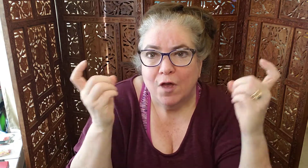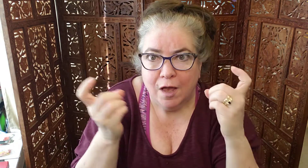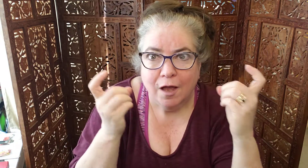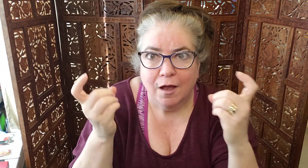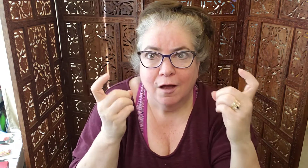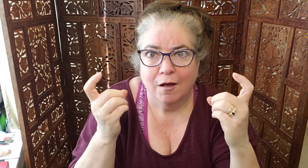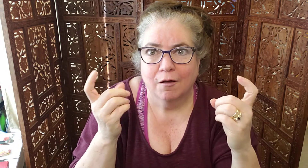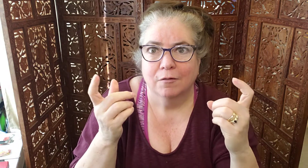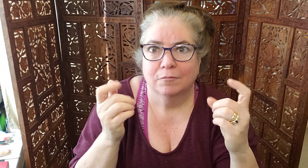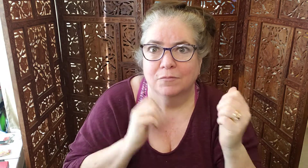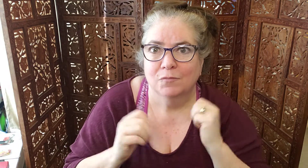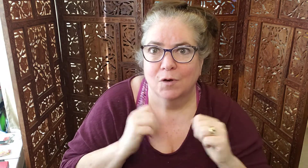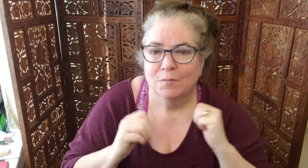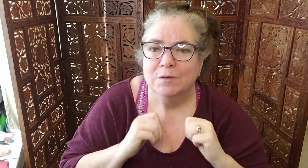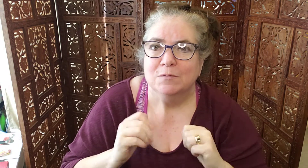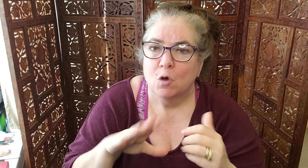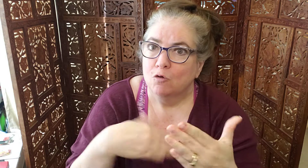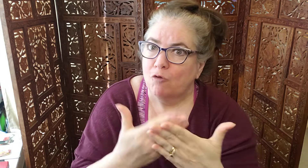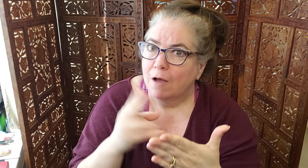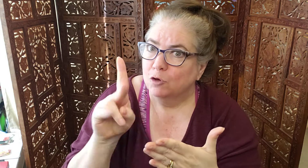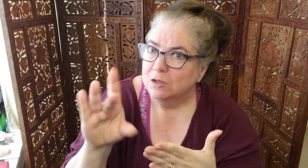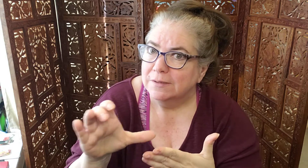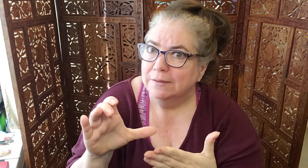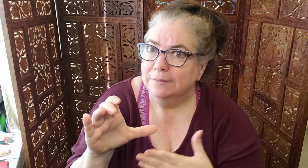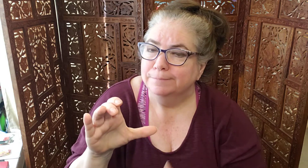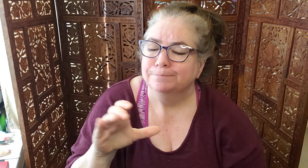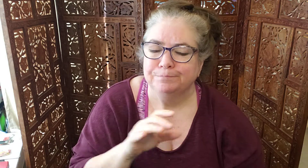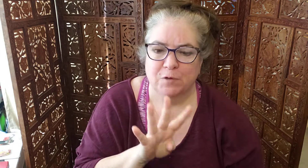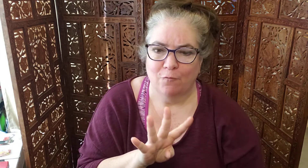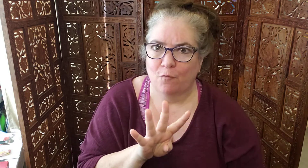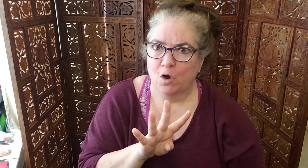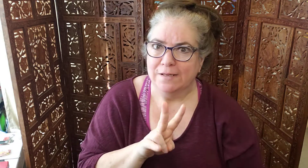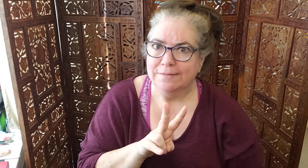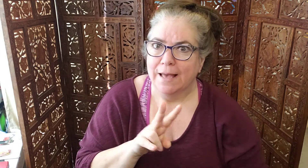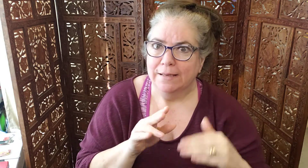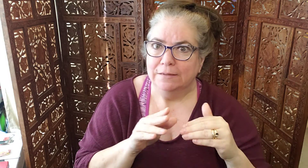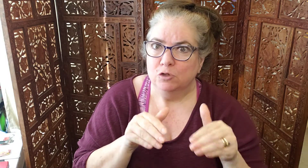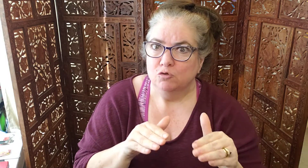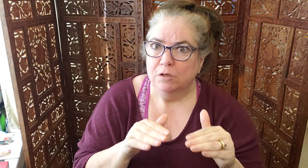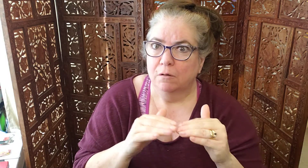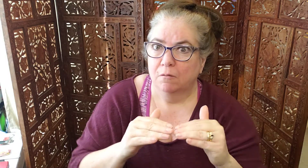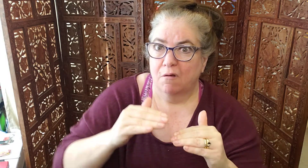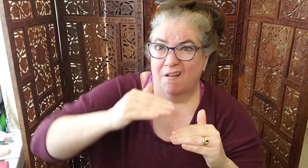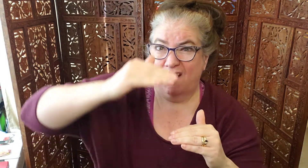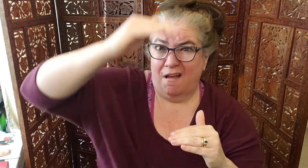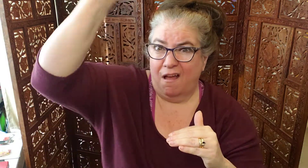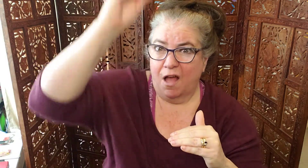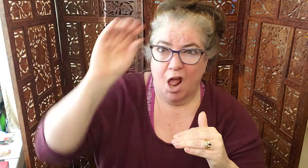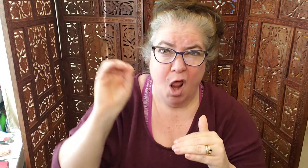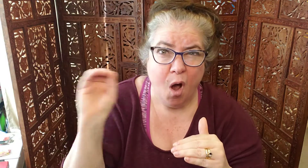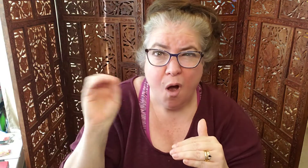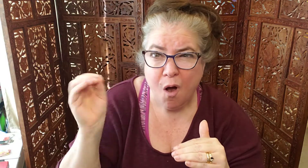no theaters north of 42nd Street. Longacre Square, Broadway, and 42nd